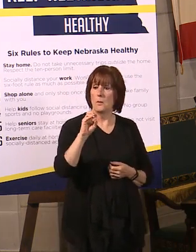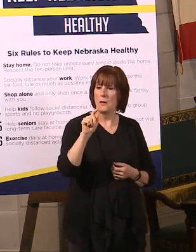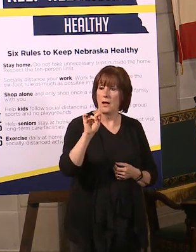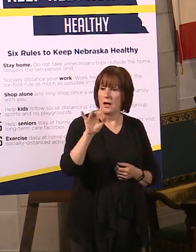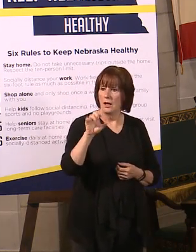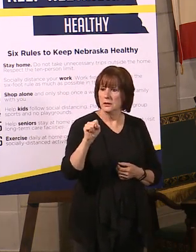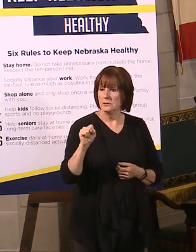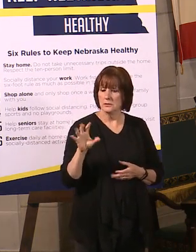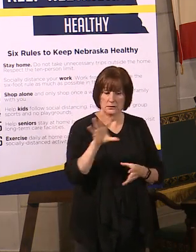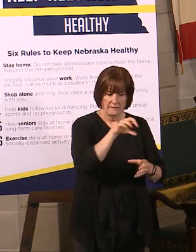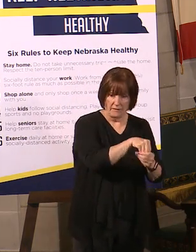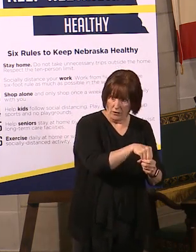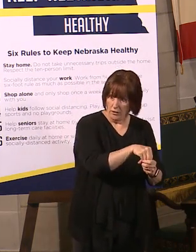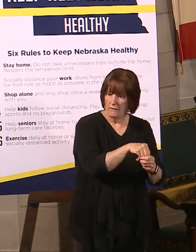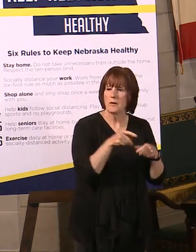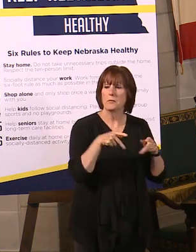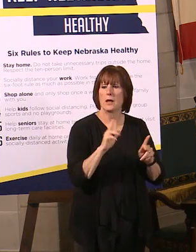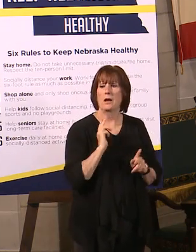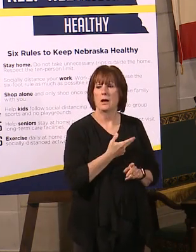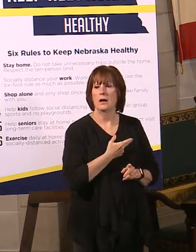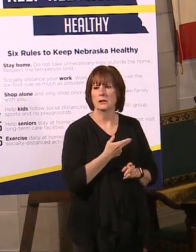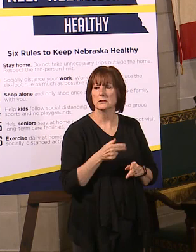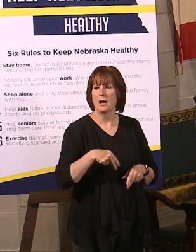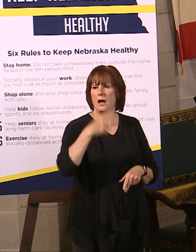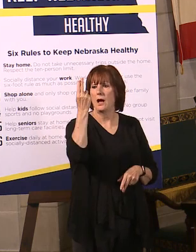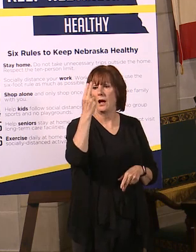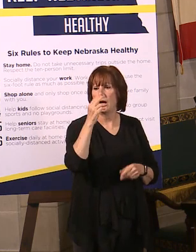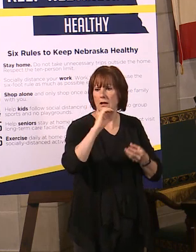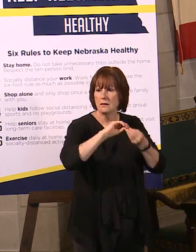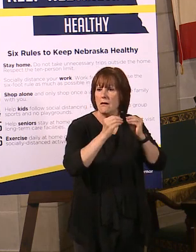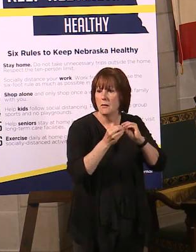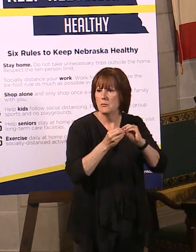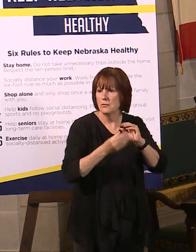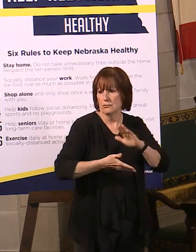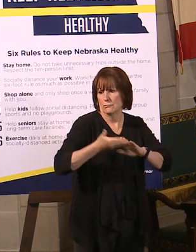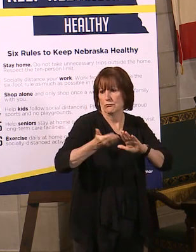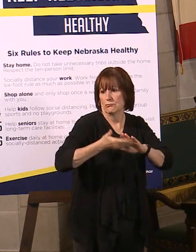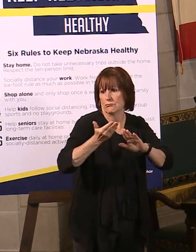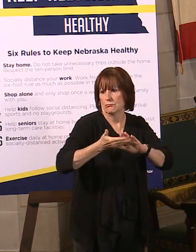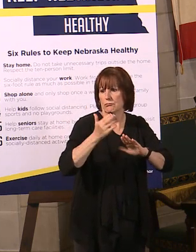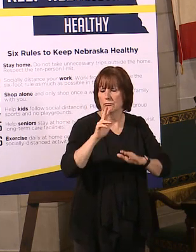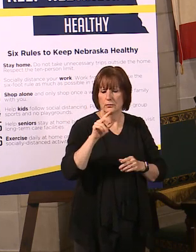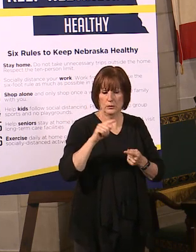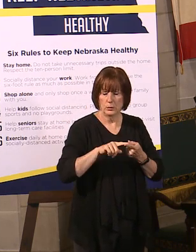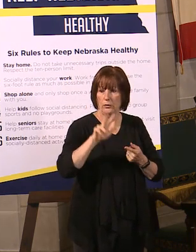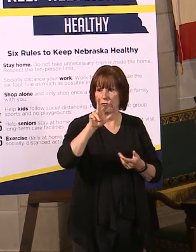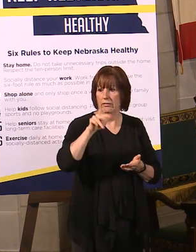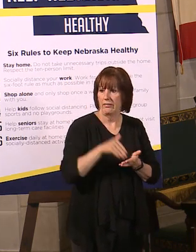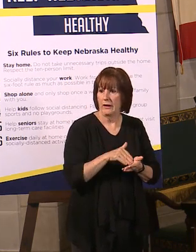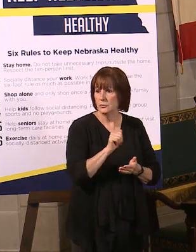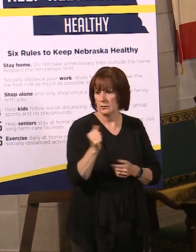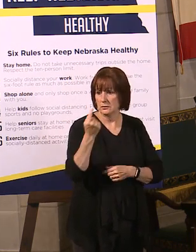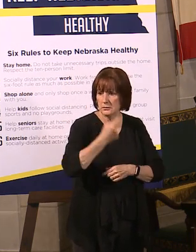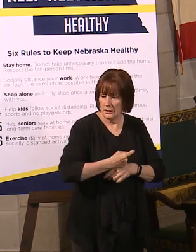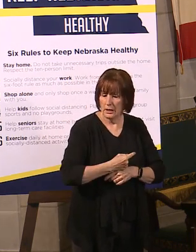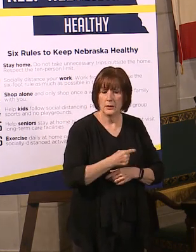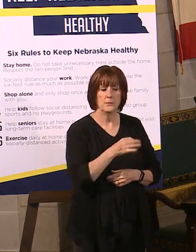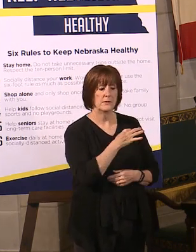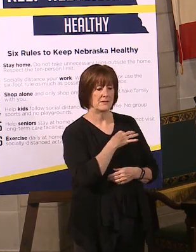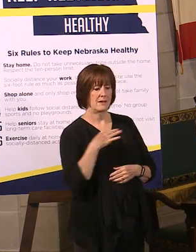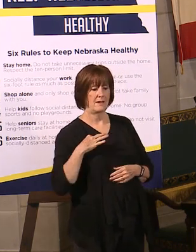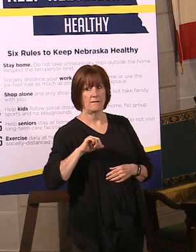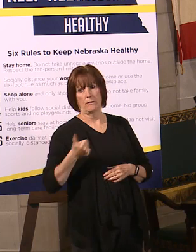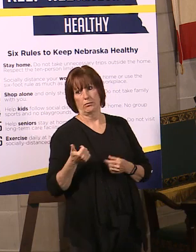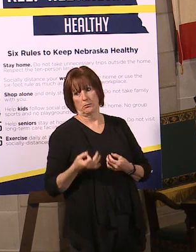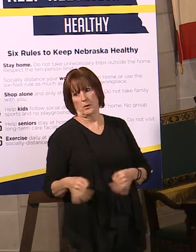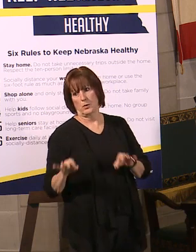it, that's what's going to allow us that high capacity. Really, those robotics are key to getting that 3,000 tests a day. The staff are the other key.